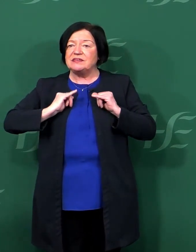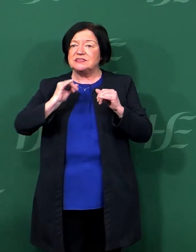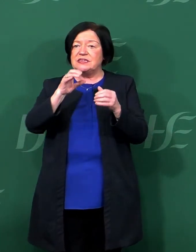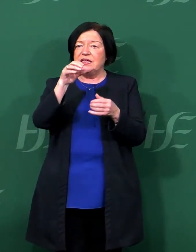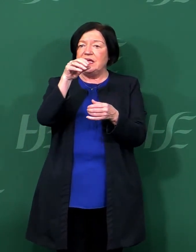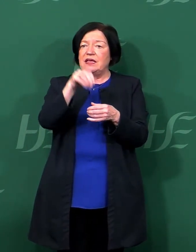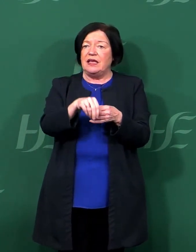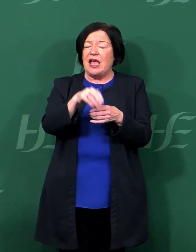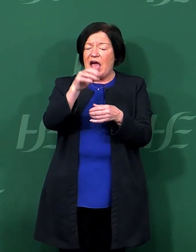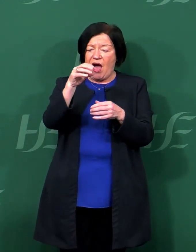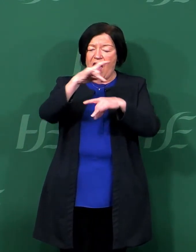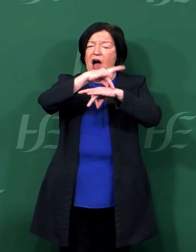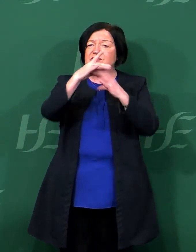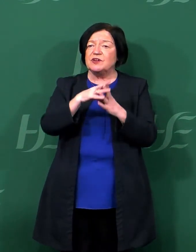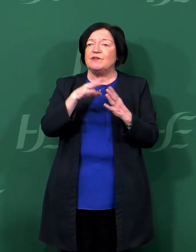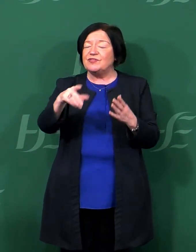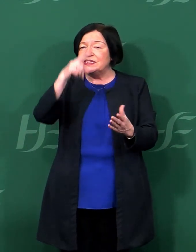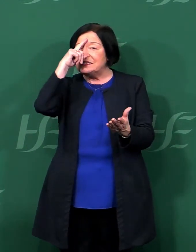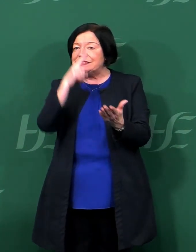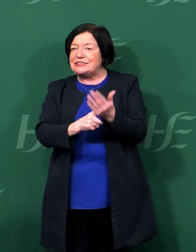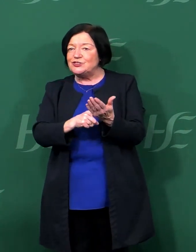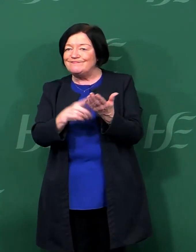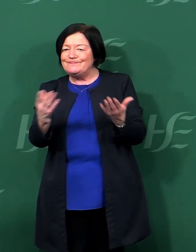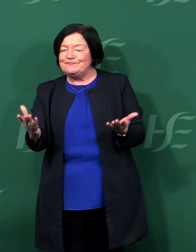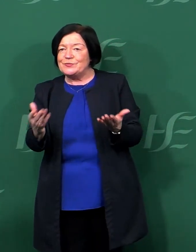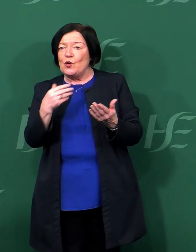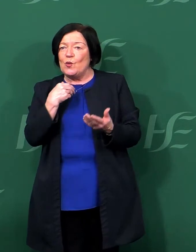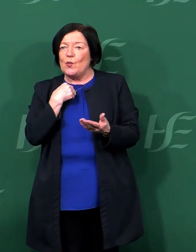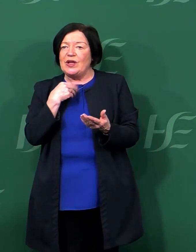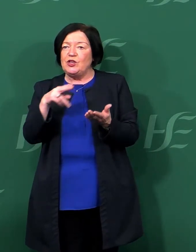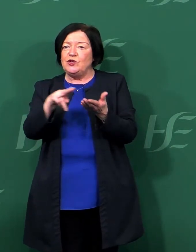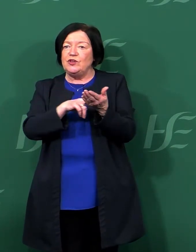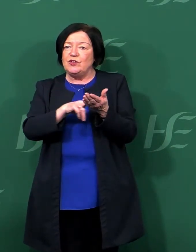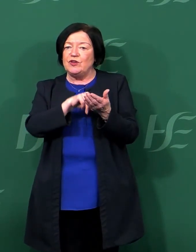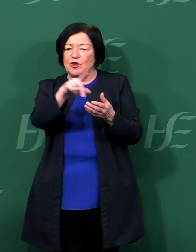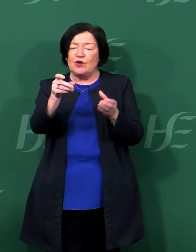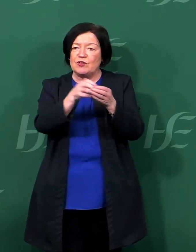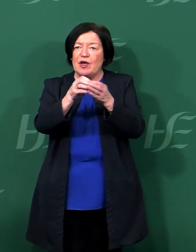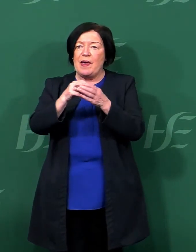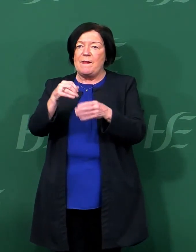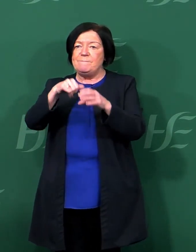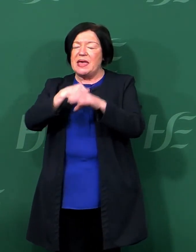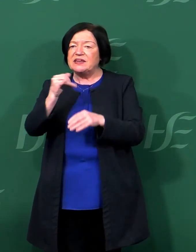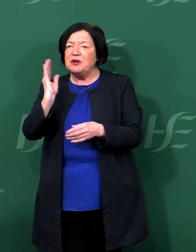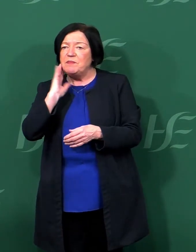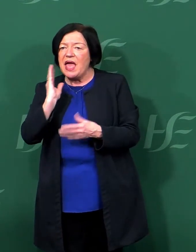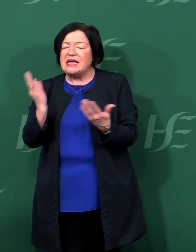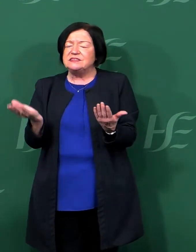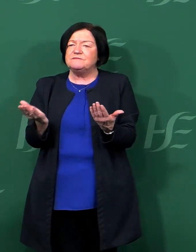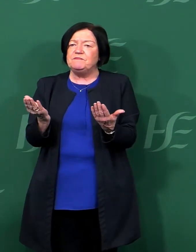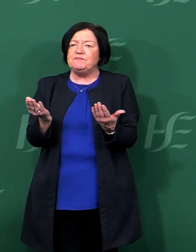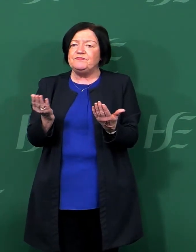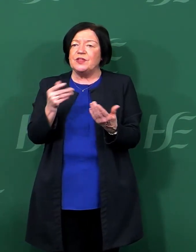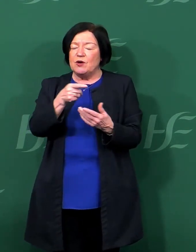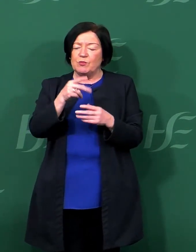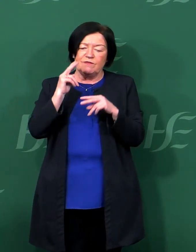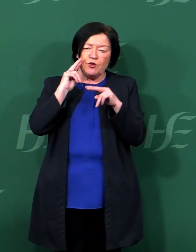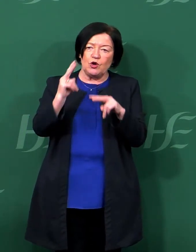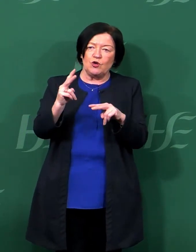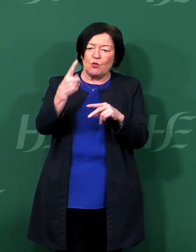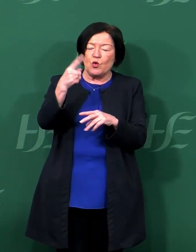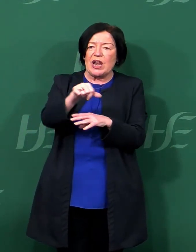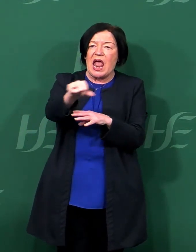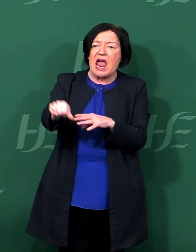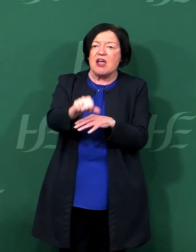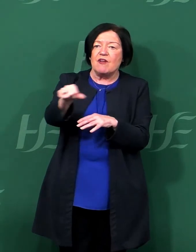Hospital. So the decision that's had to be made there is that we actually use Croom now for some medical beds. But if you look at an area